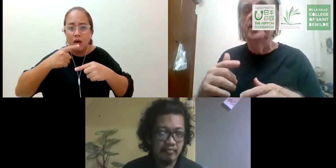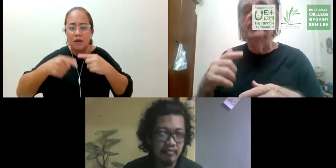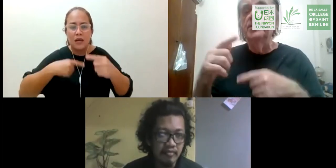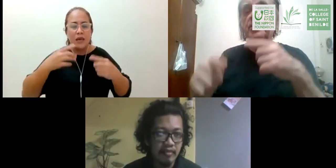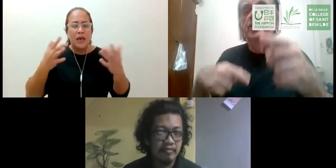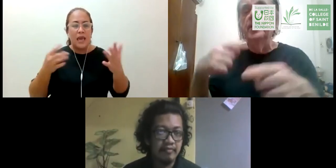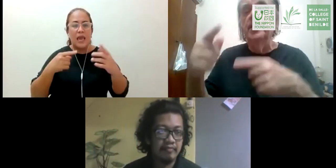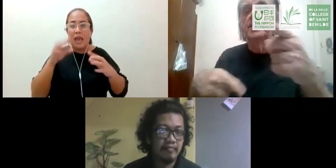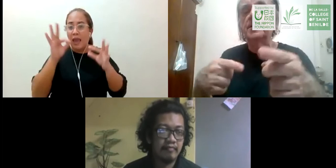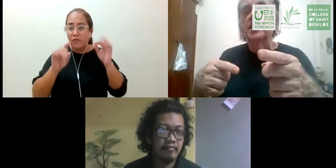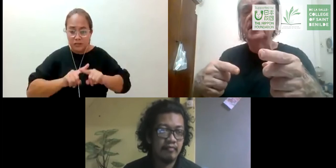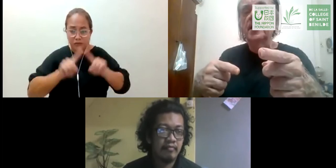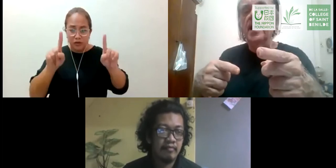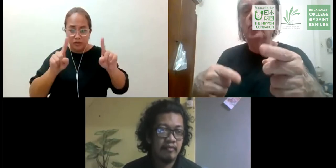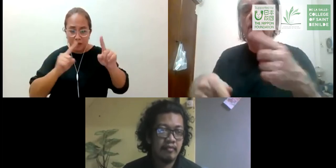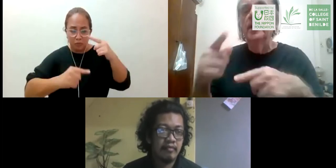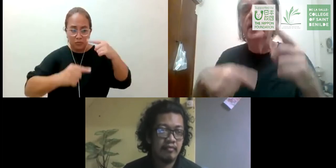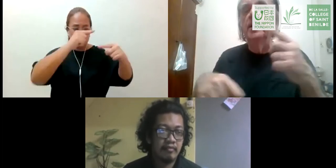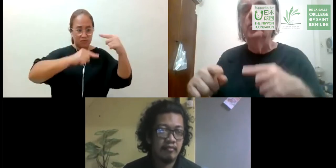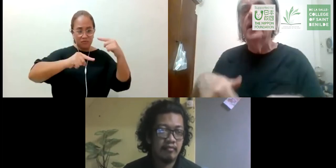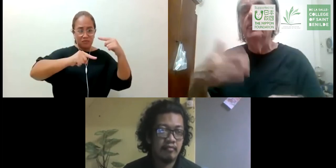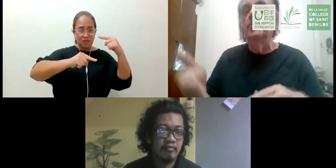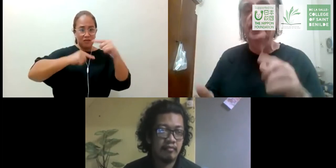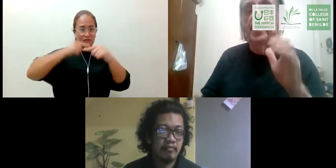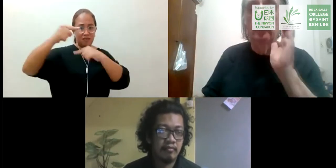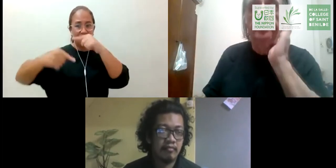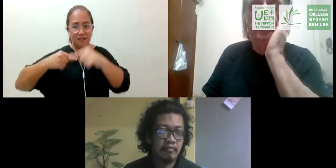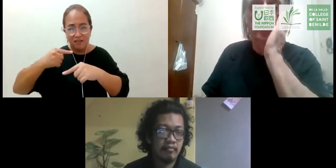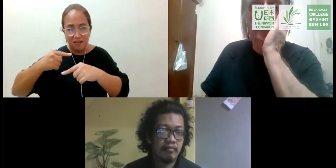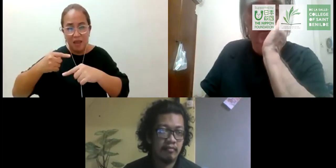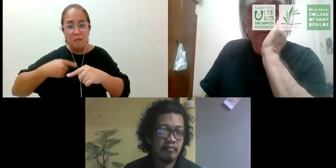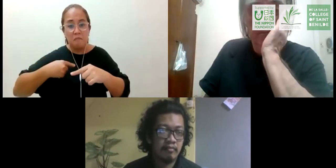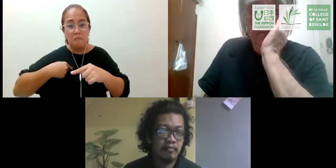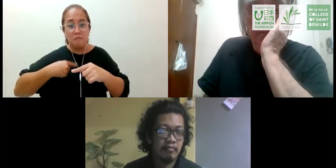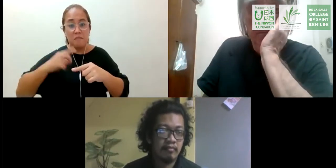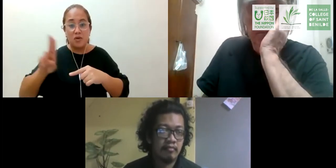had a difference between this outward and inward, I would put outward first.